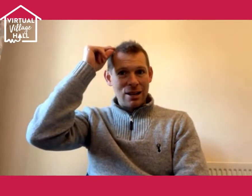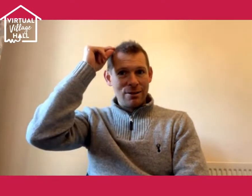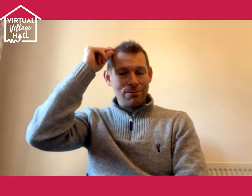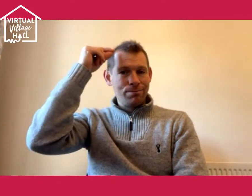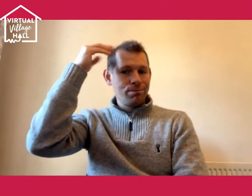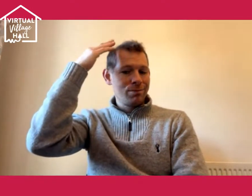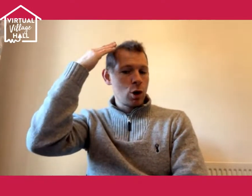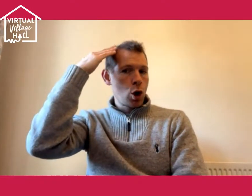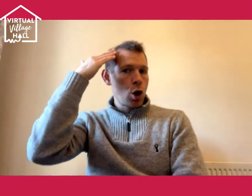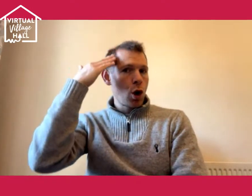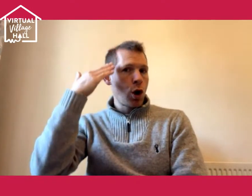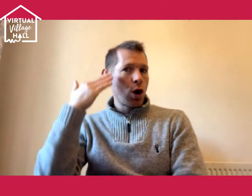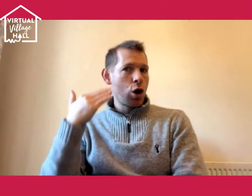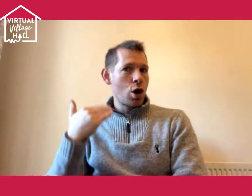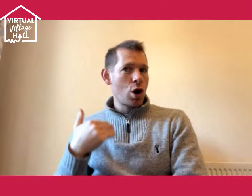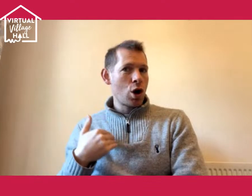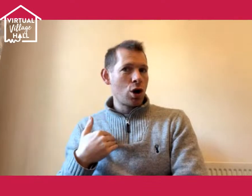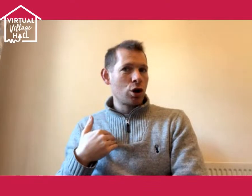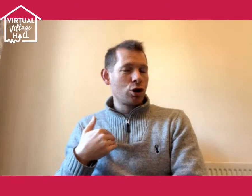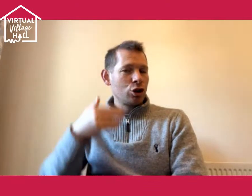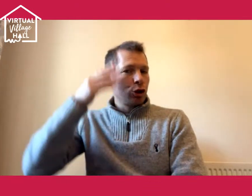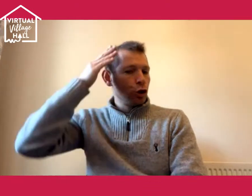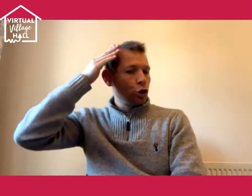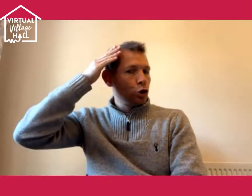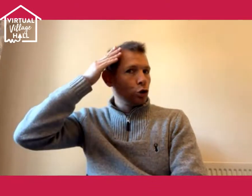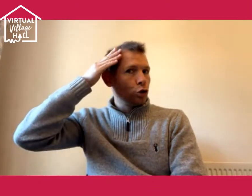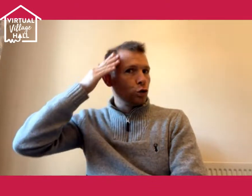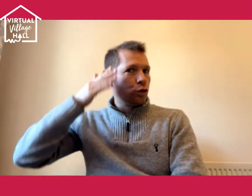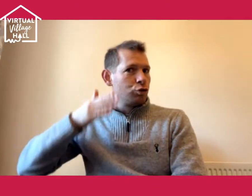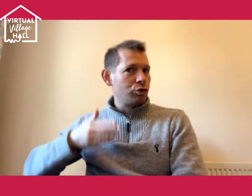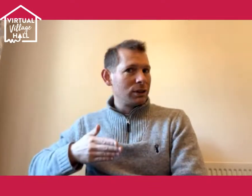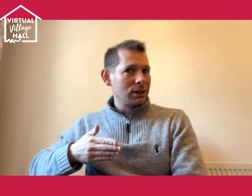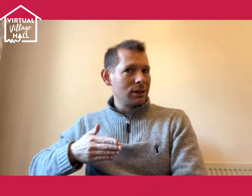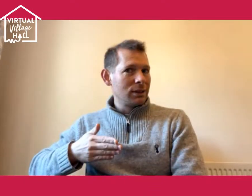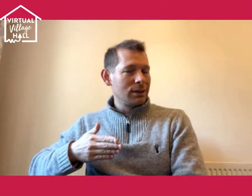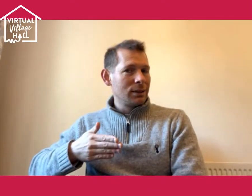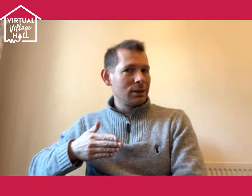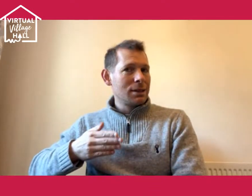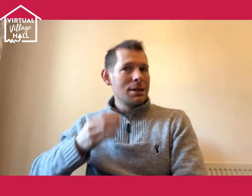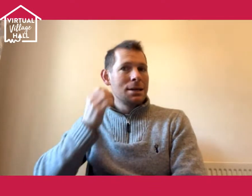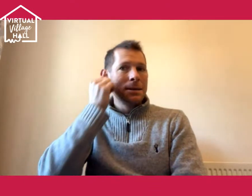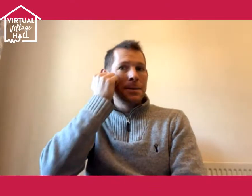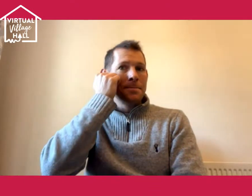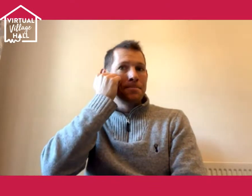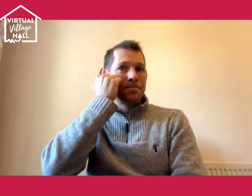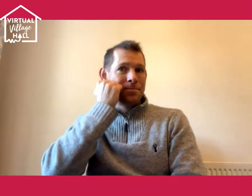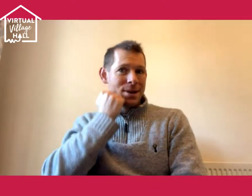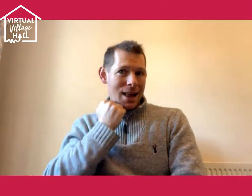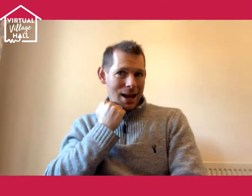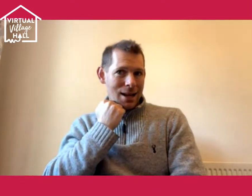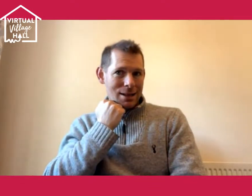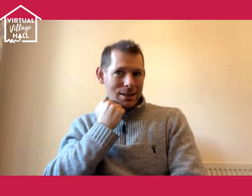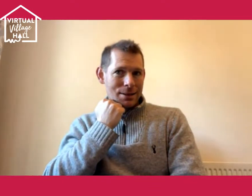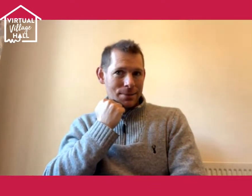Her hair is long and straight and